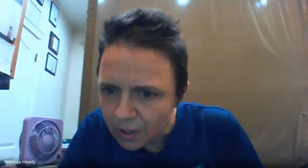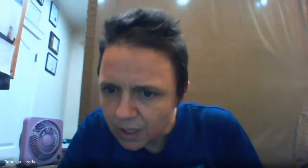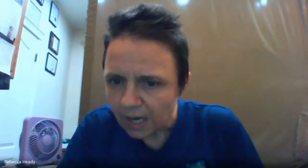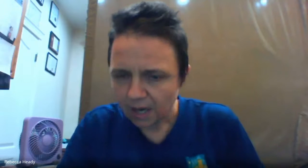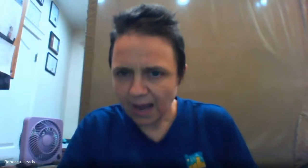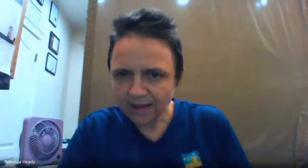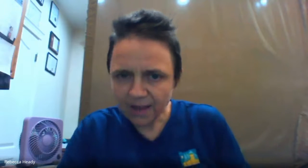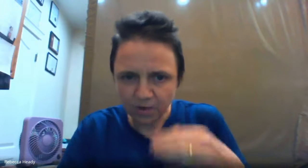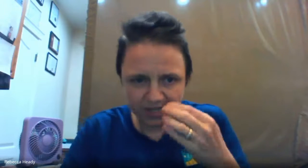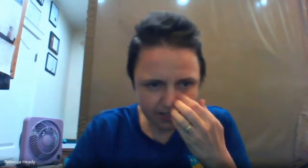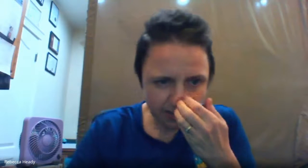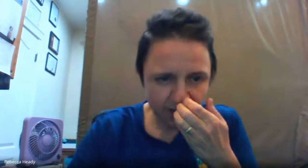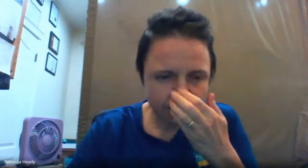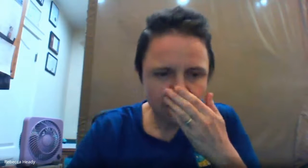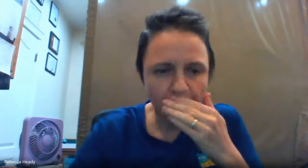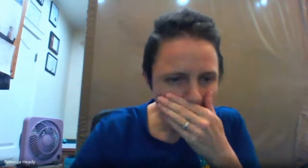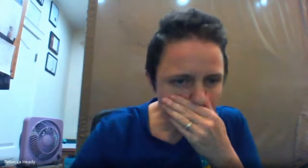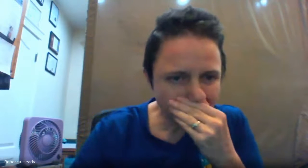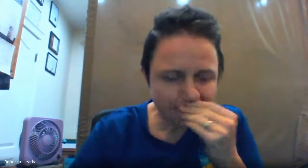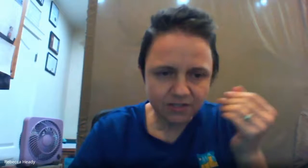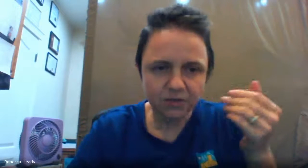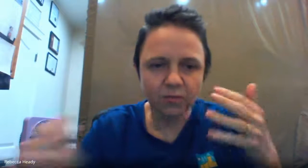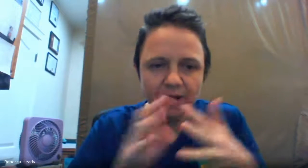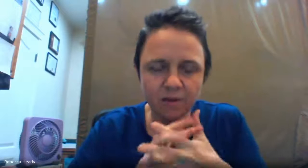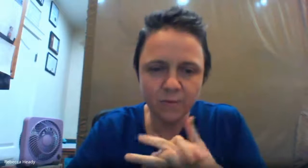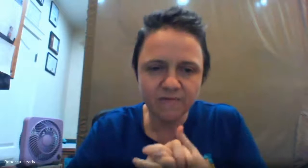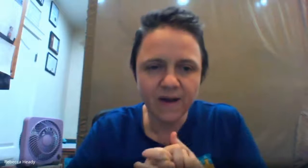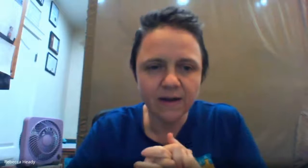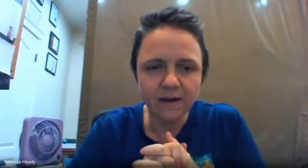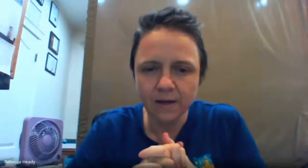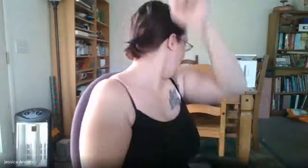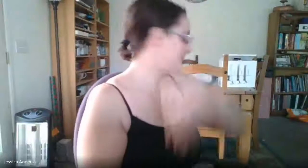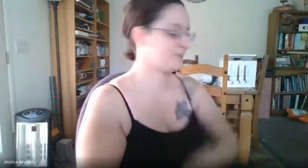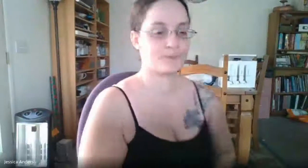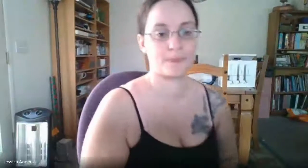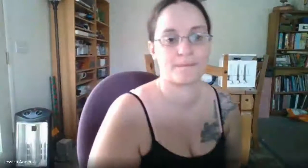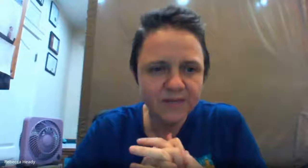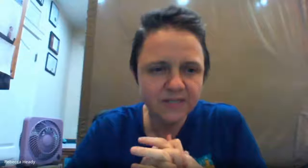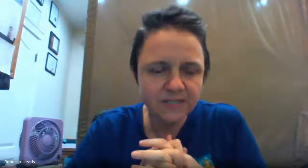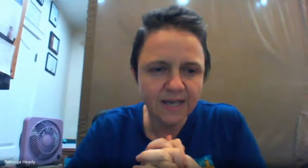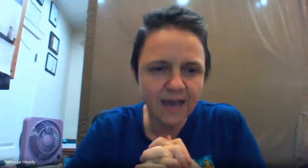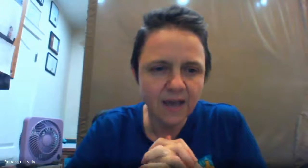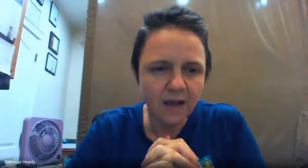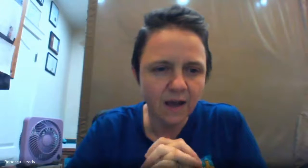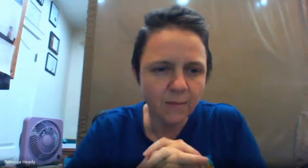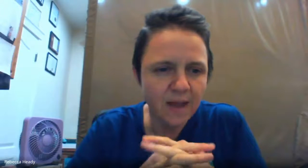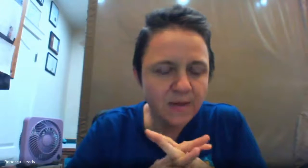I like what he did. So what I want you guys to do, what I think would be fun, would be to say maybe, unless